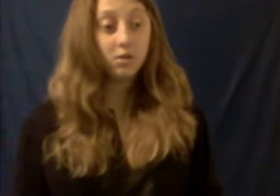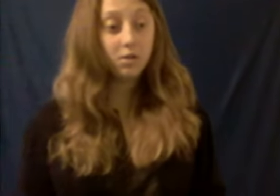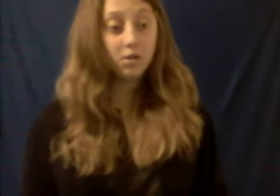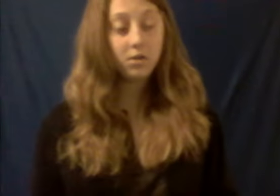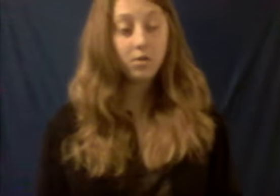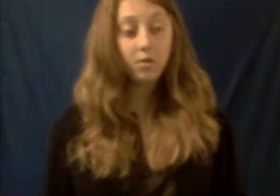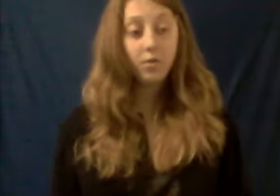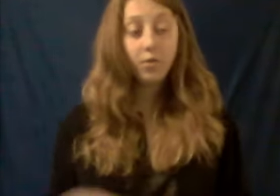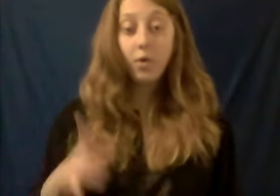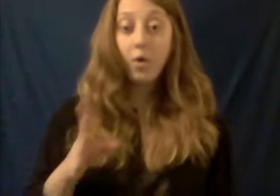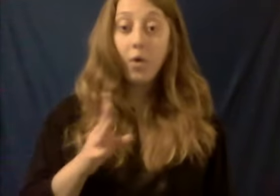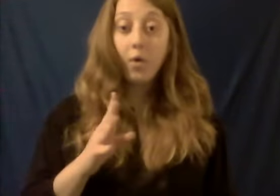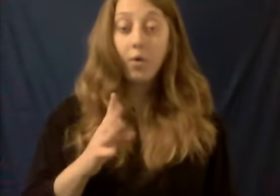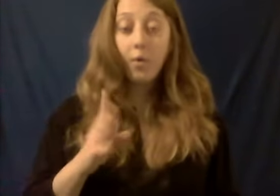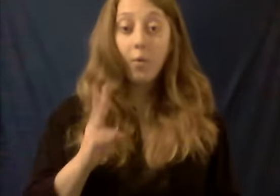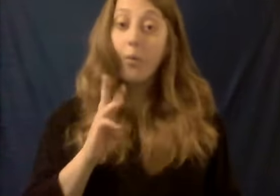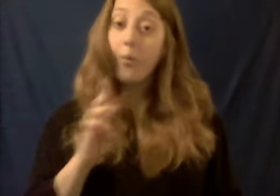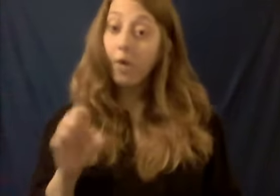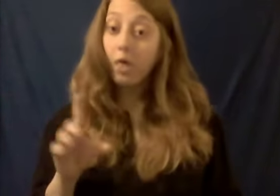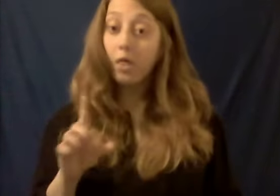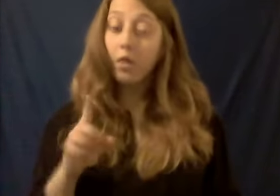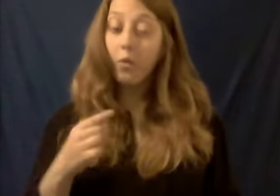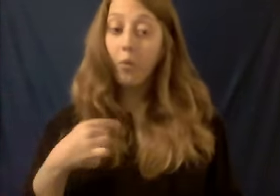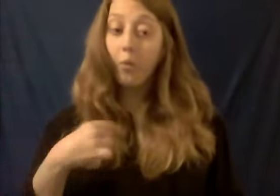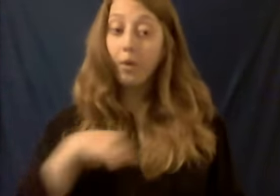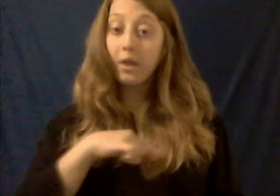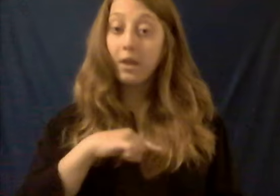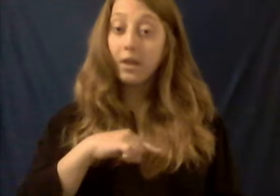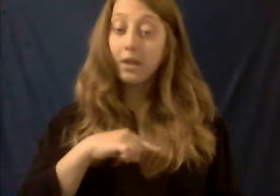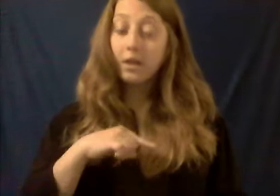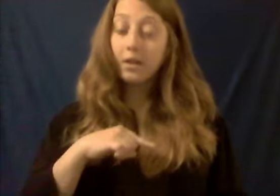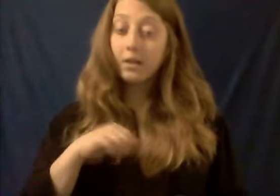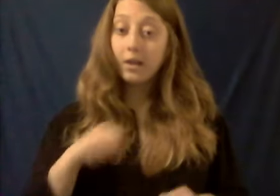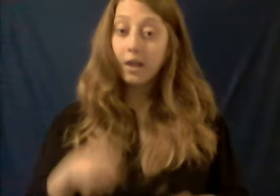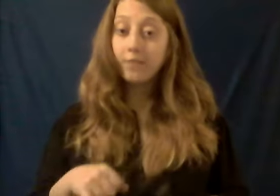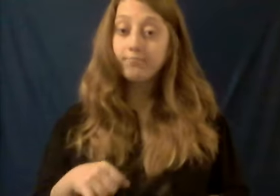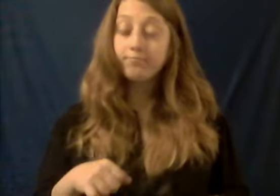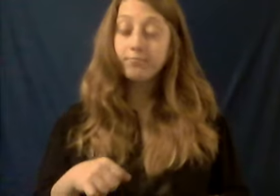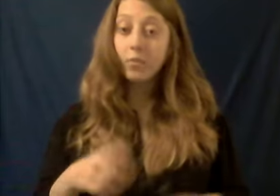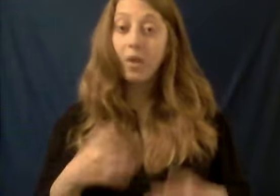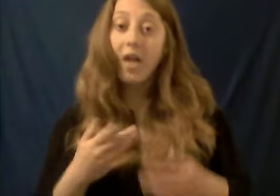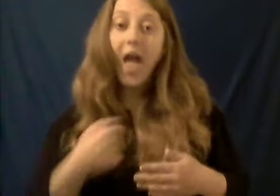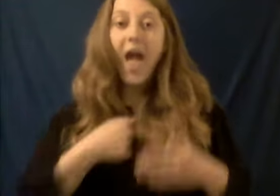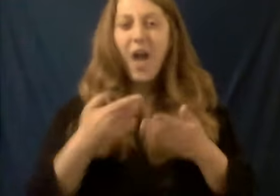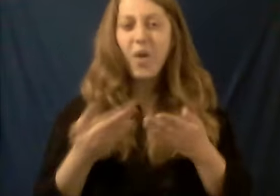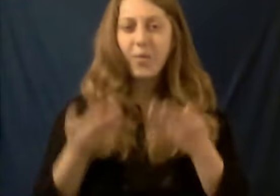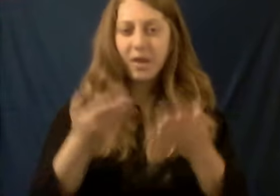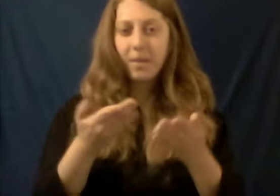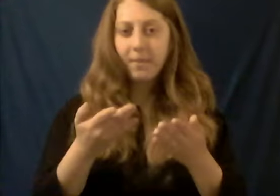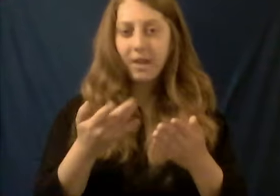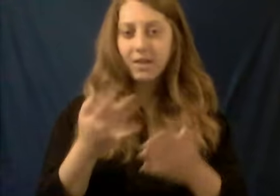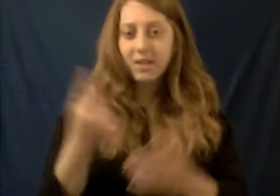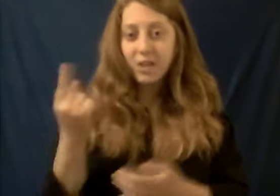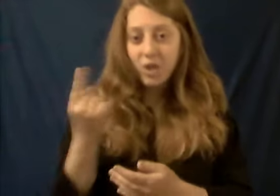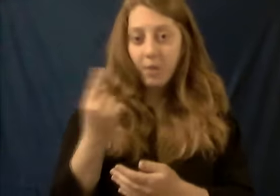Well, what we'll do is I will recommend that we have someone look at your husband's medical uh,